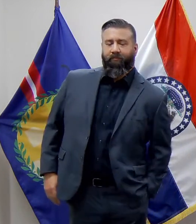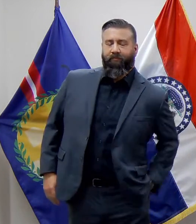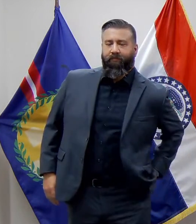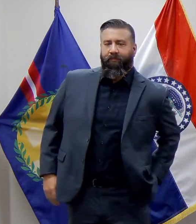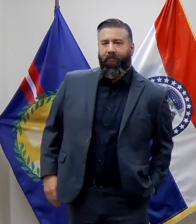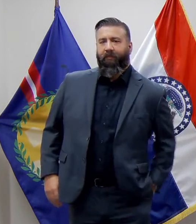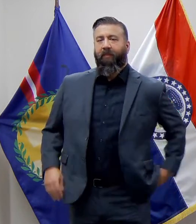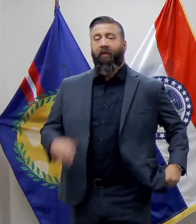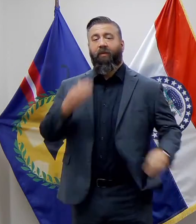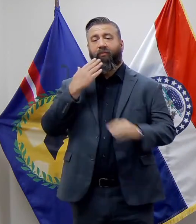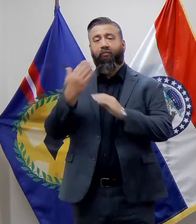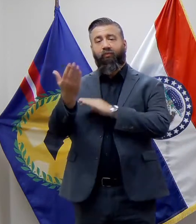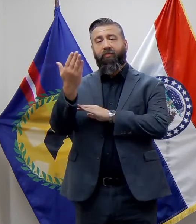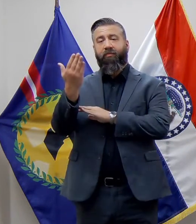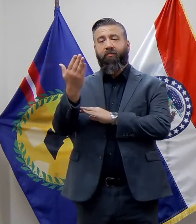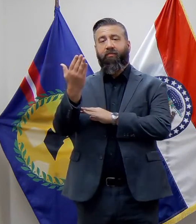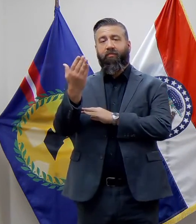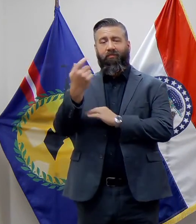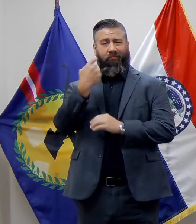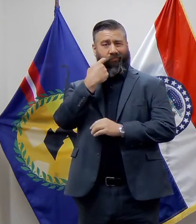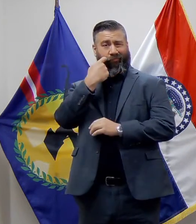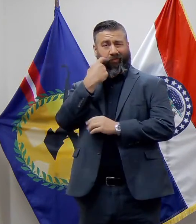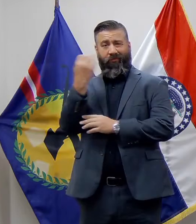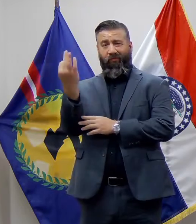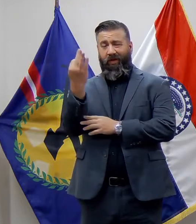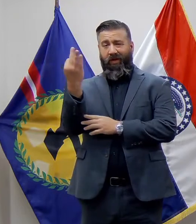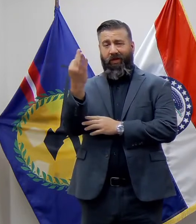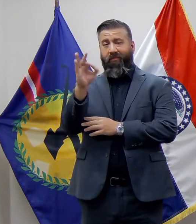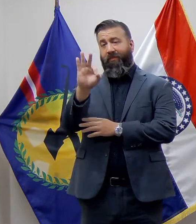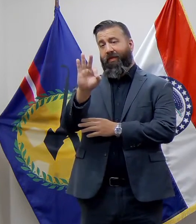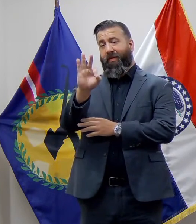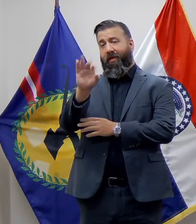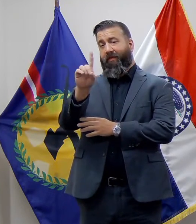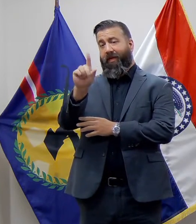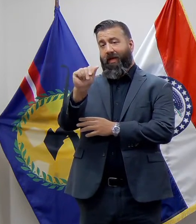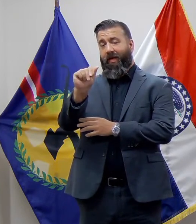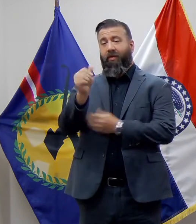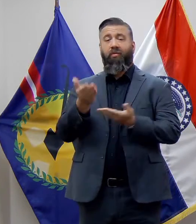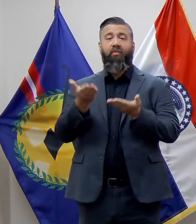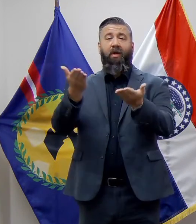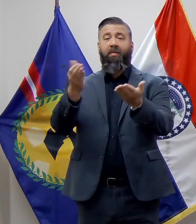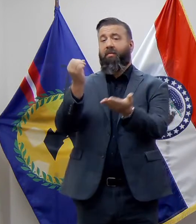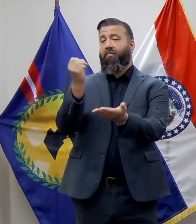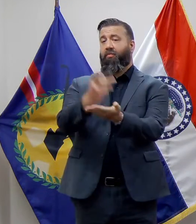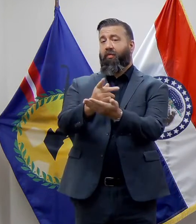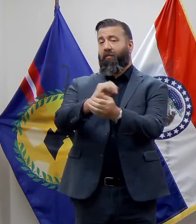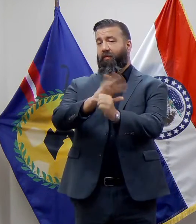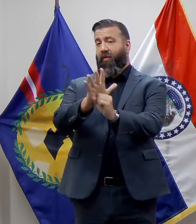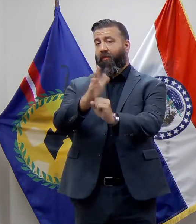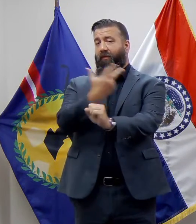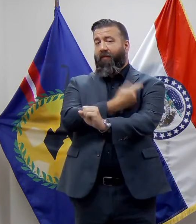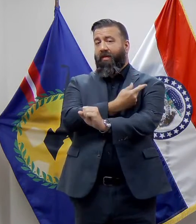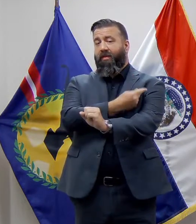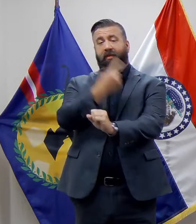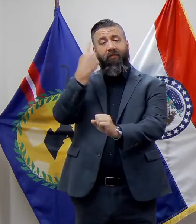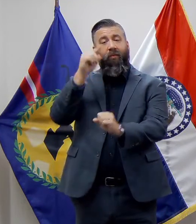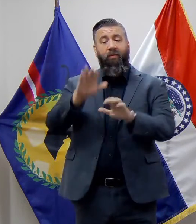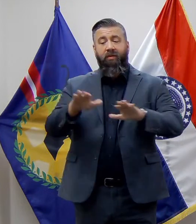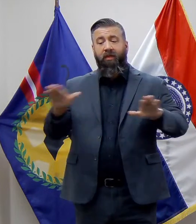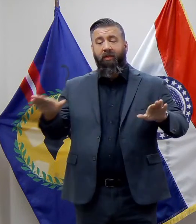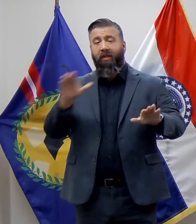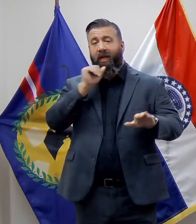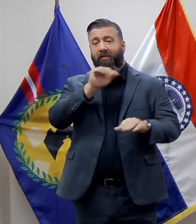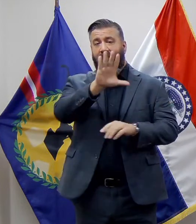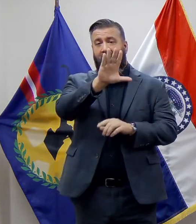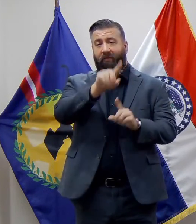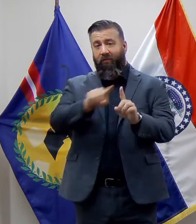Good morning. On Friday, the FDA recommended approval of COVID-19 vaccines for children ages 5 to